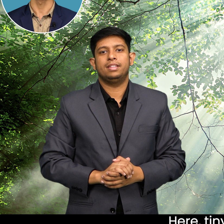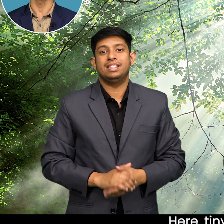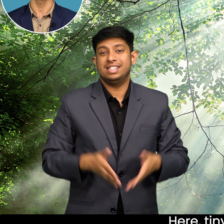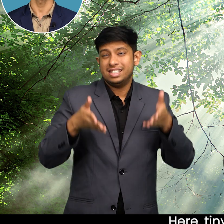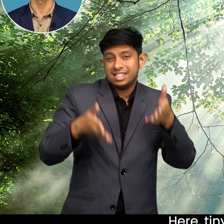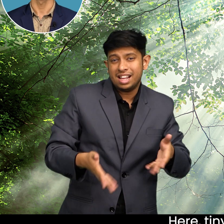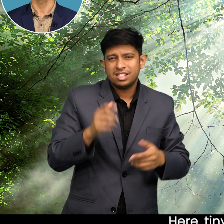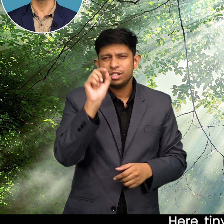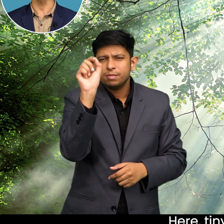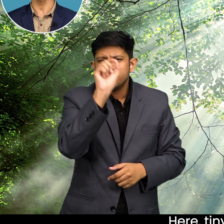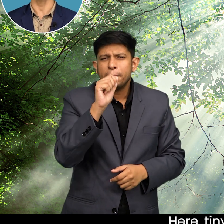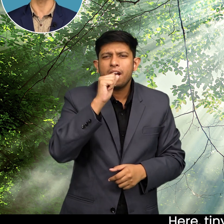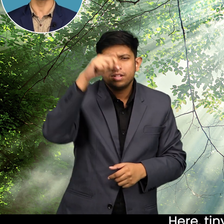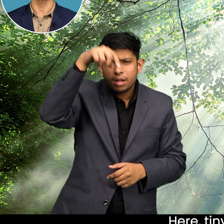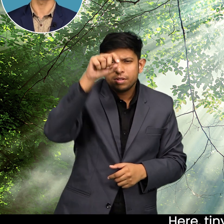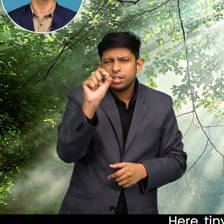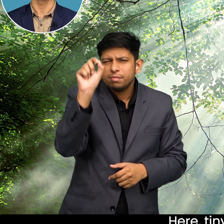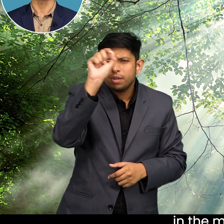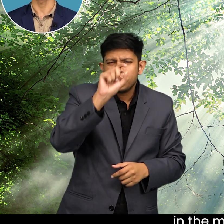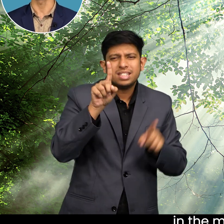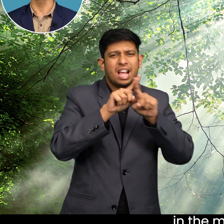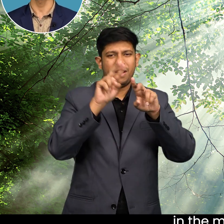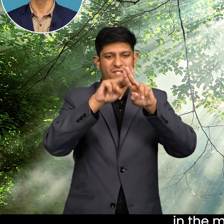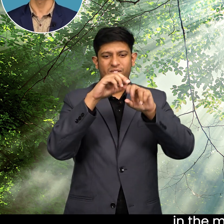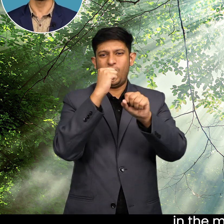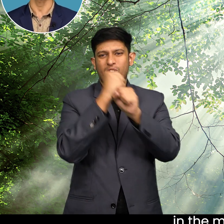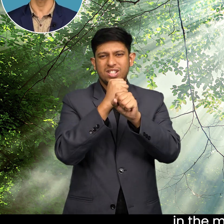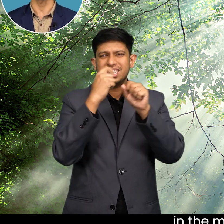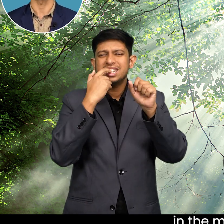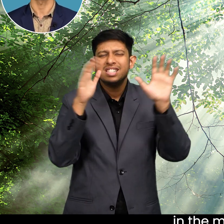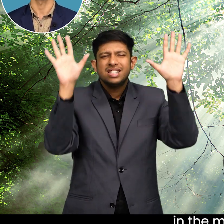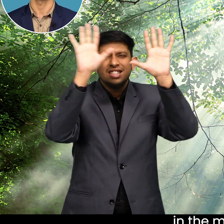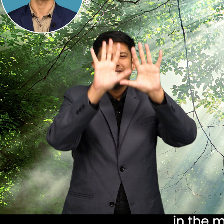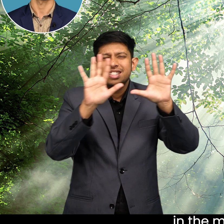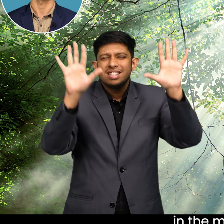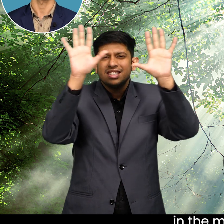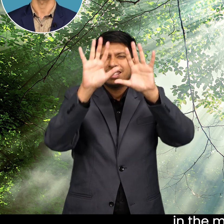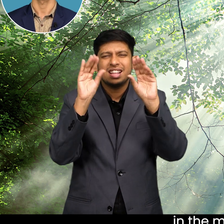Here, tiny water droplets in the mist scatter light.